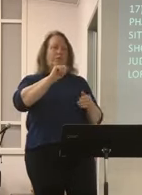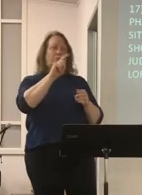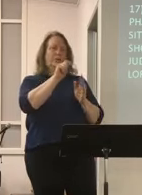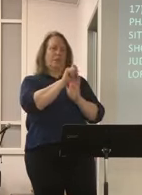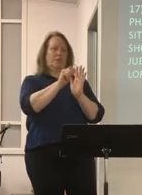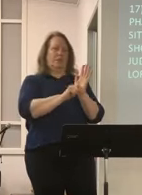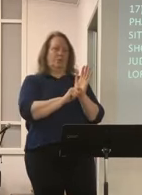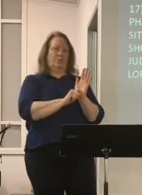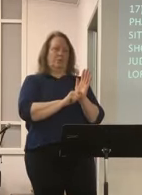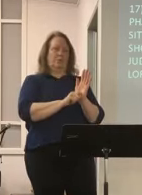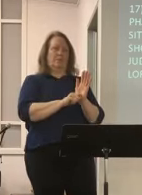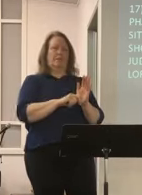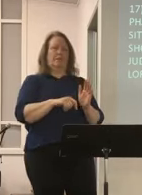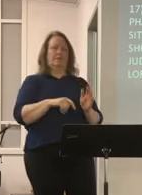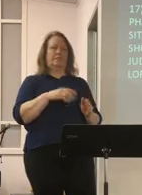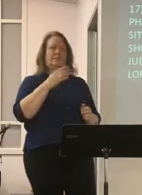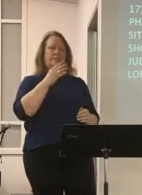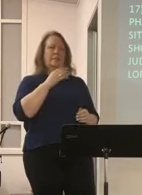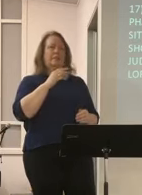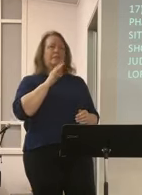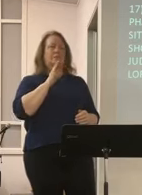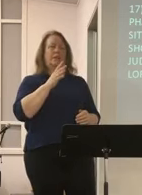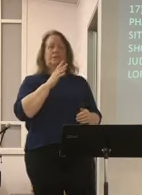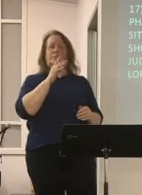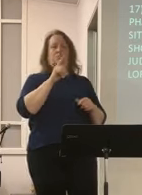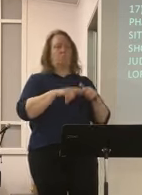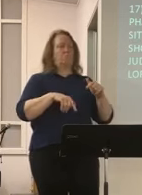Sabbath. Well, the Jews got together,